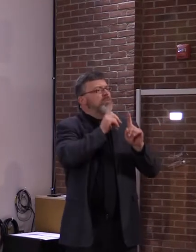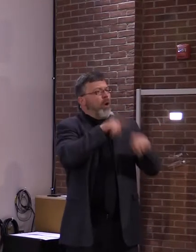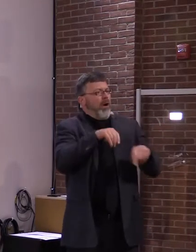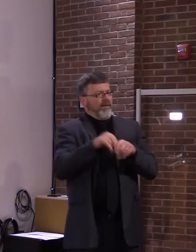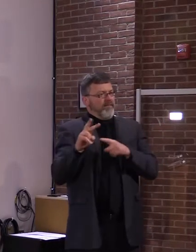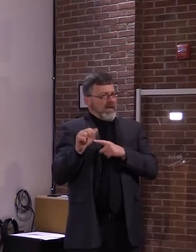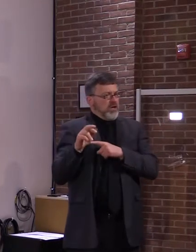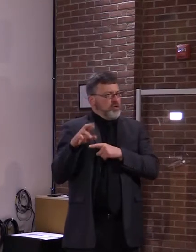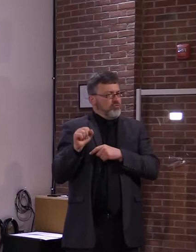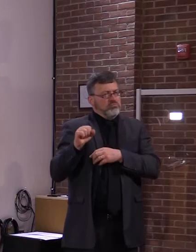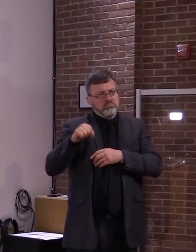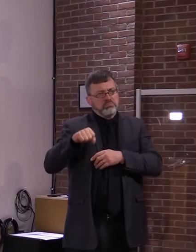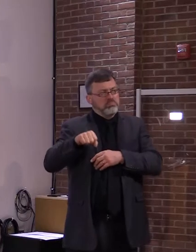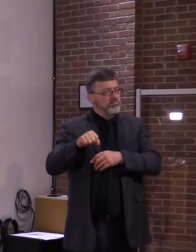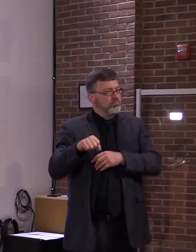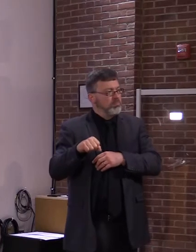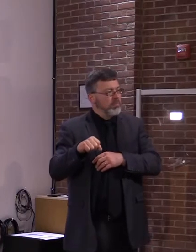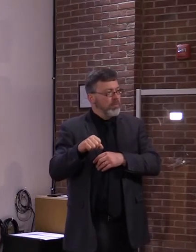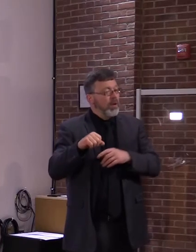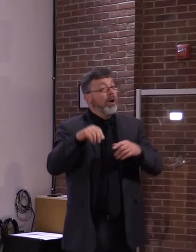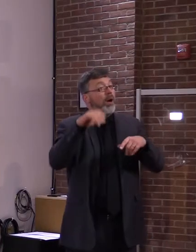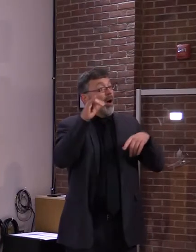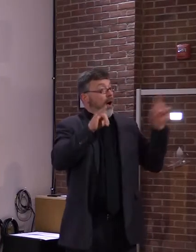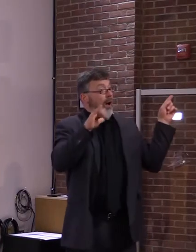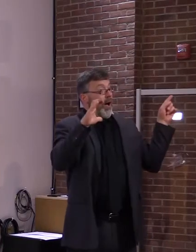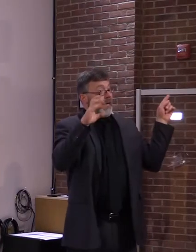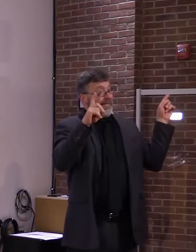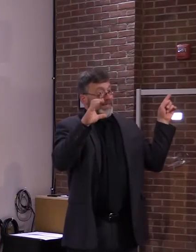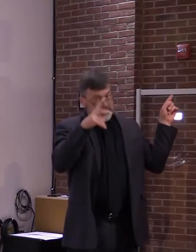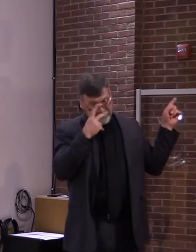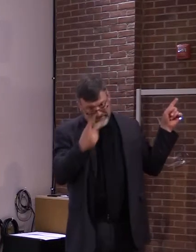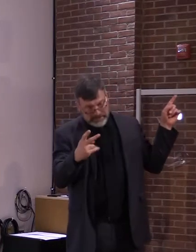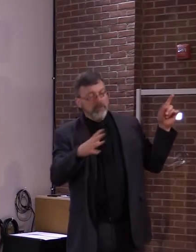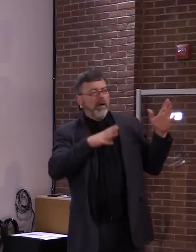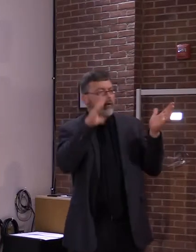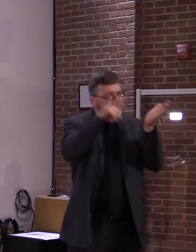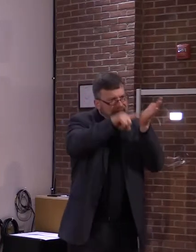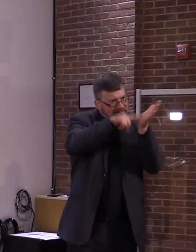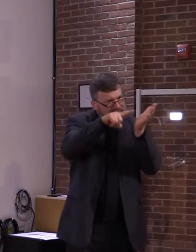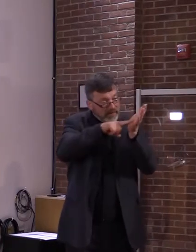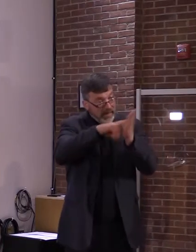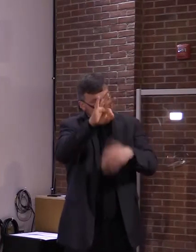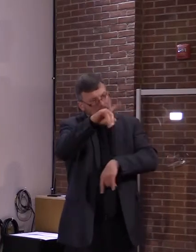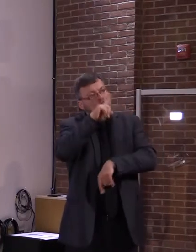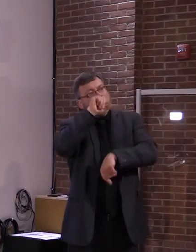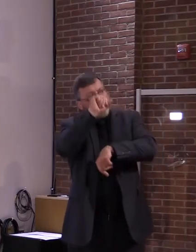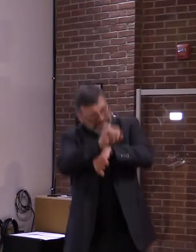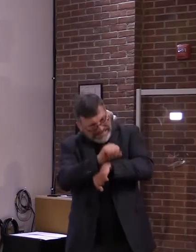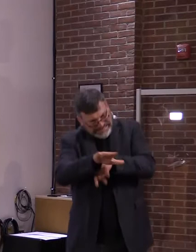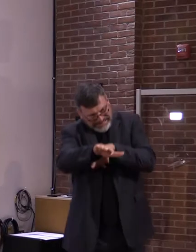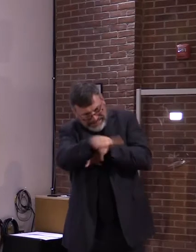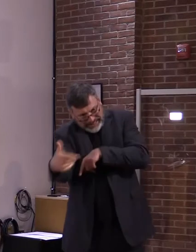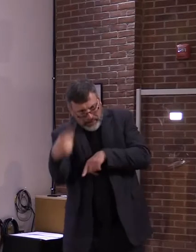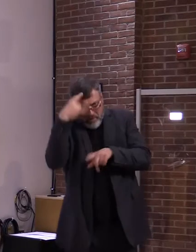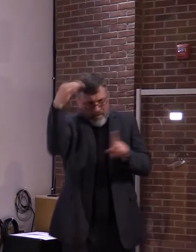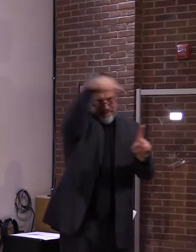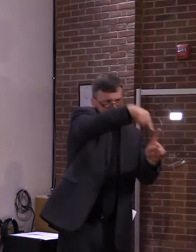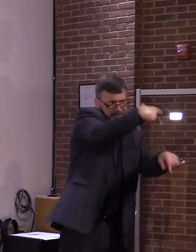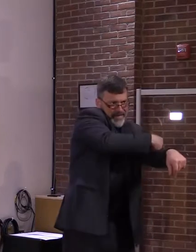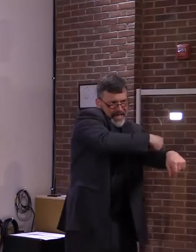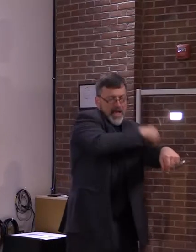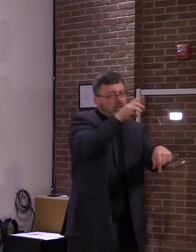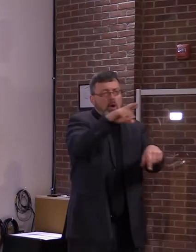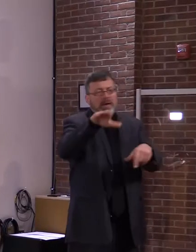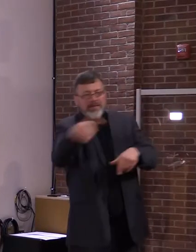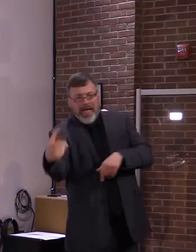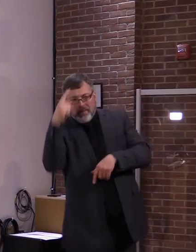to the vaccine, but a comprehensive picture allows a full investigation. We confirmed with